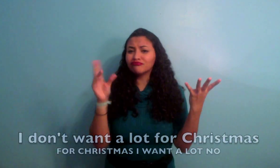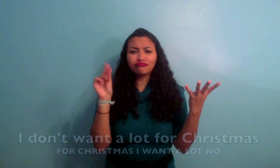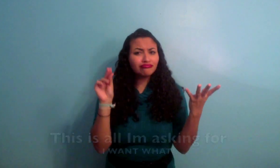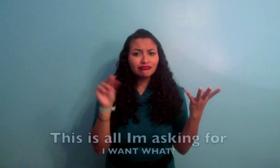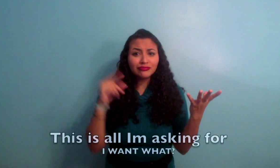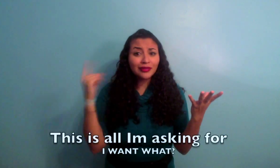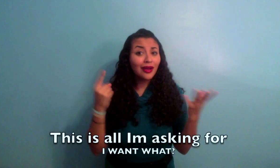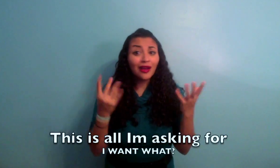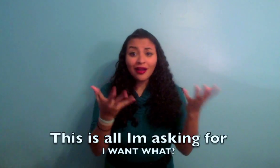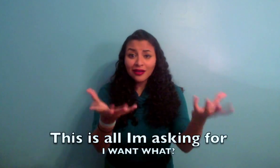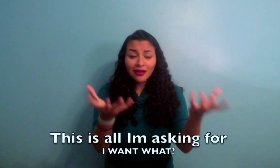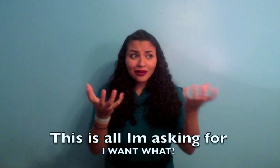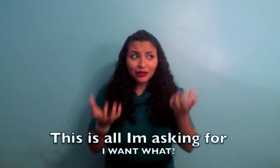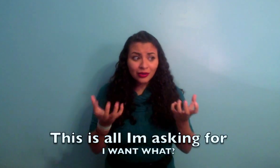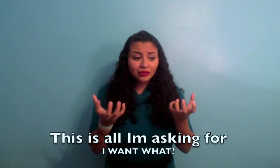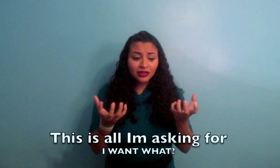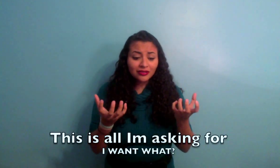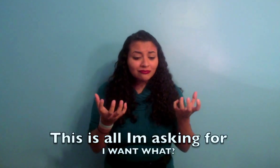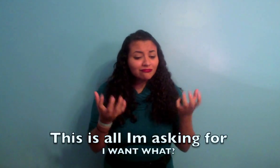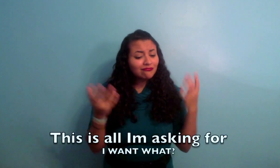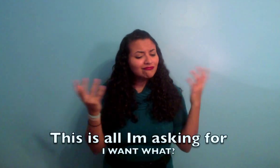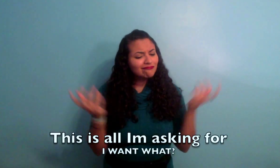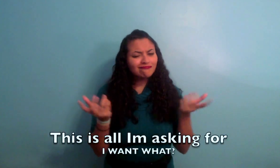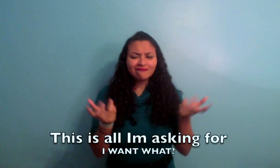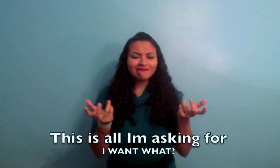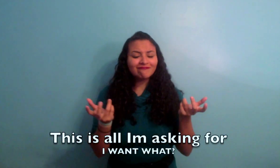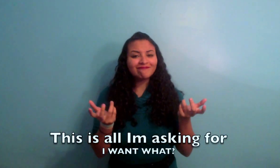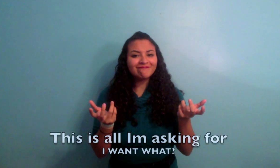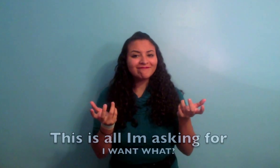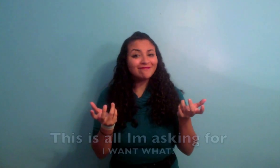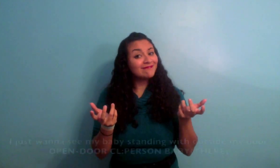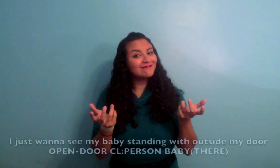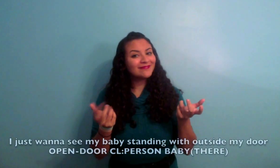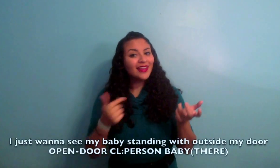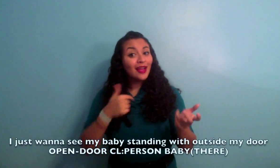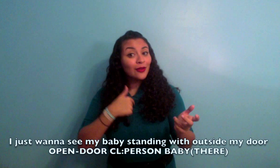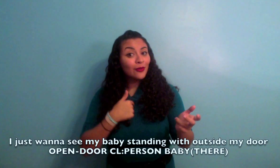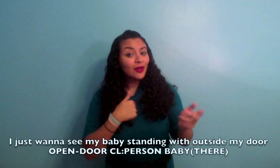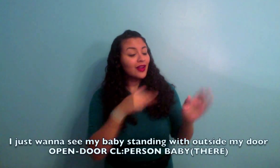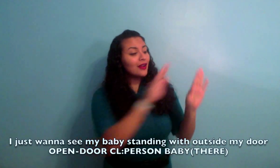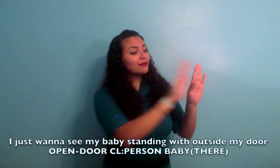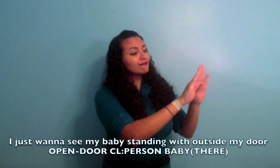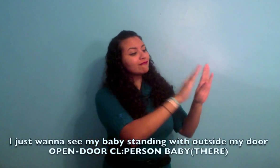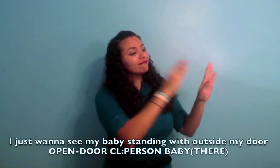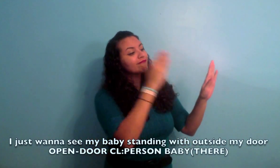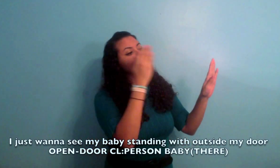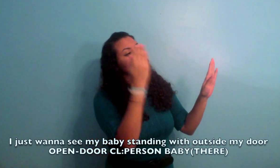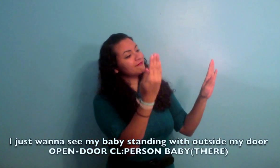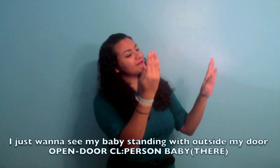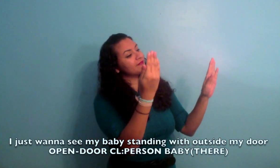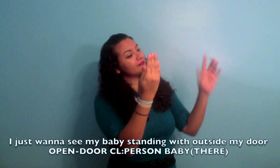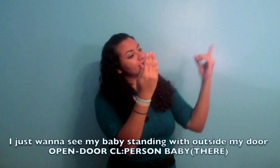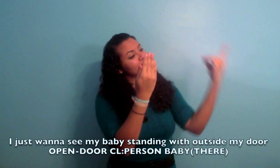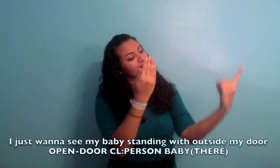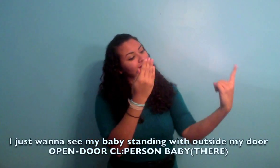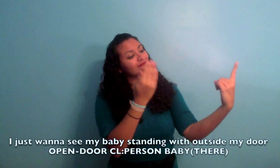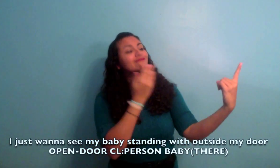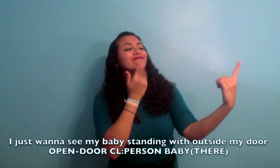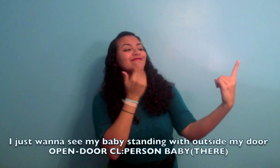This is all I'm asking for I just wanna see my baby Standing right